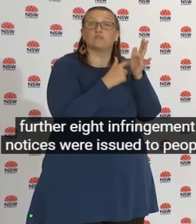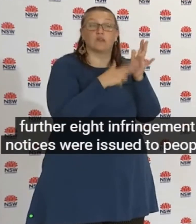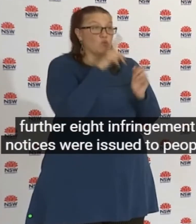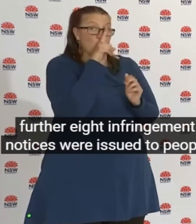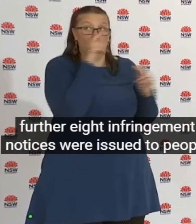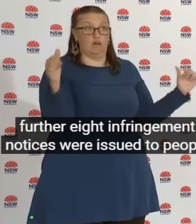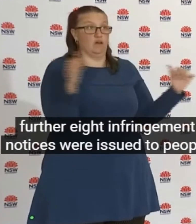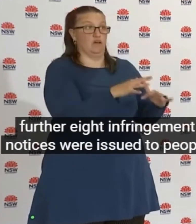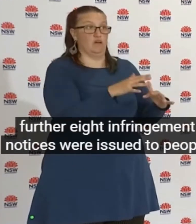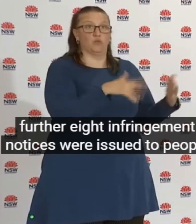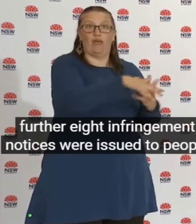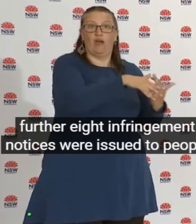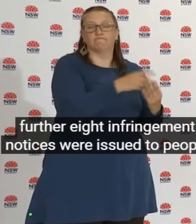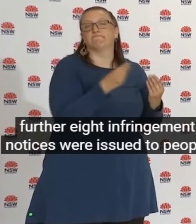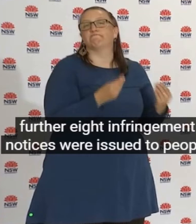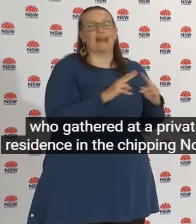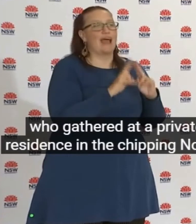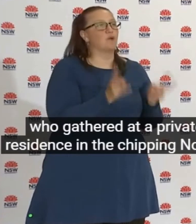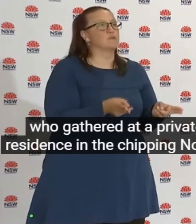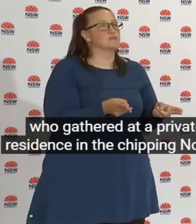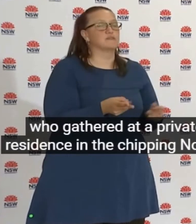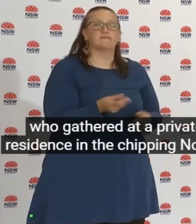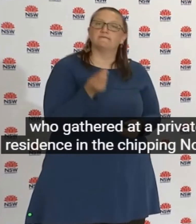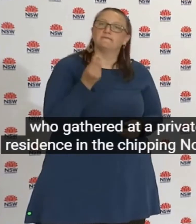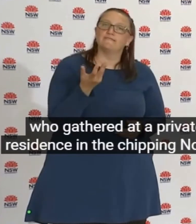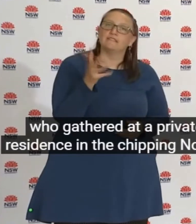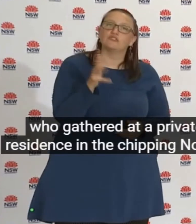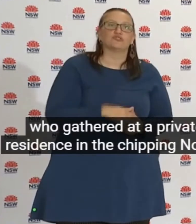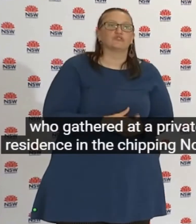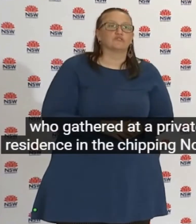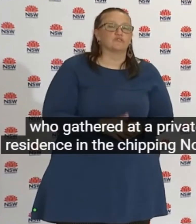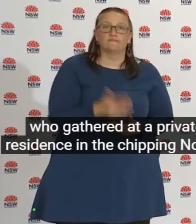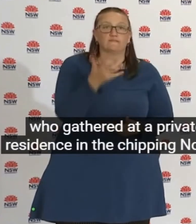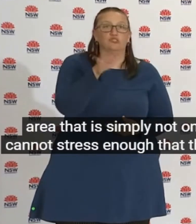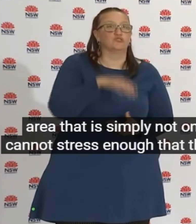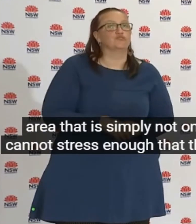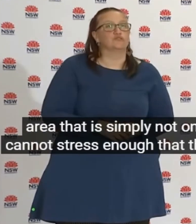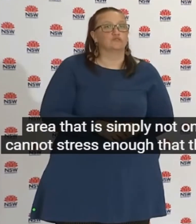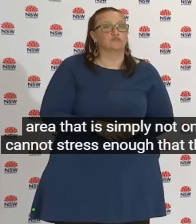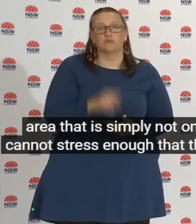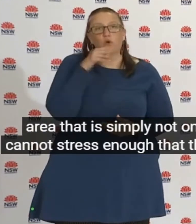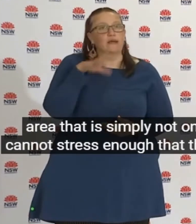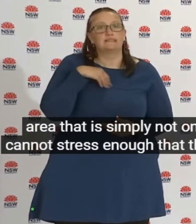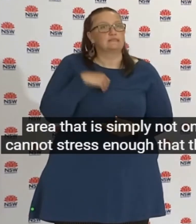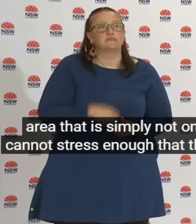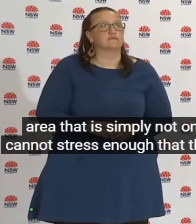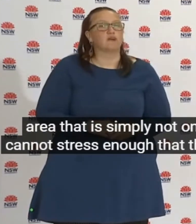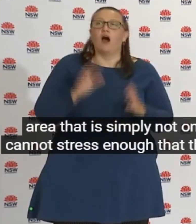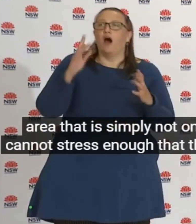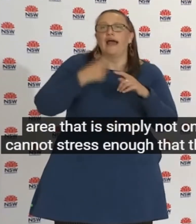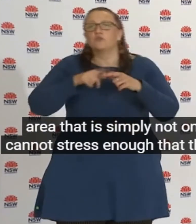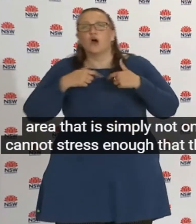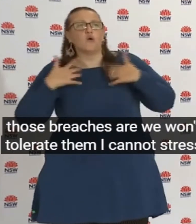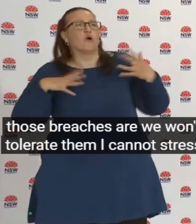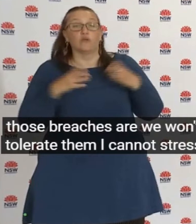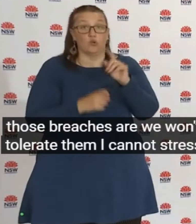I cannot stress enough that those breaches are, we won't tolerate them. I cannot stress enough how important it is for you to remain